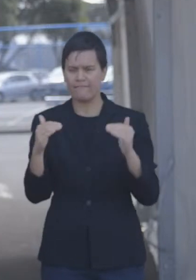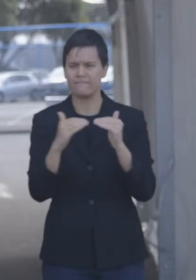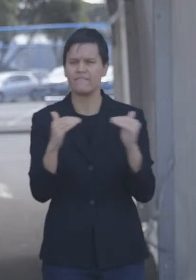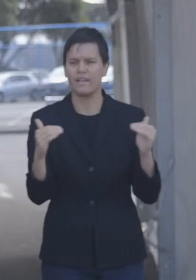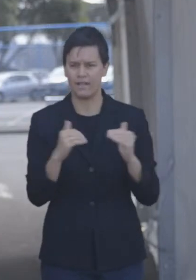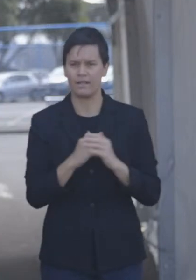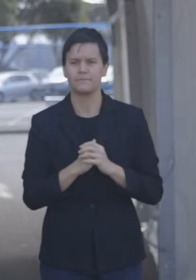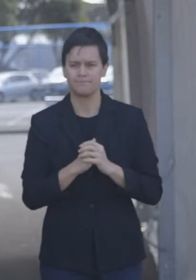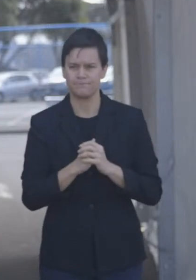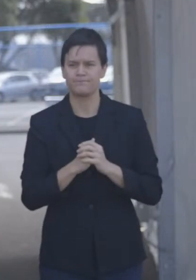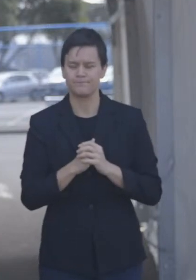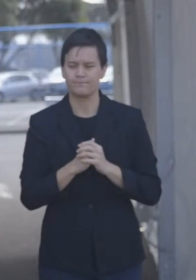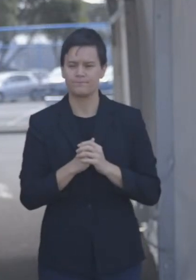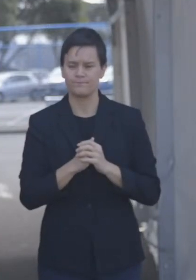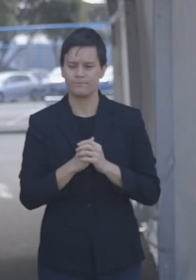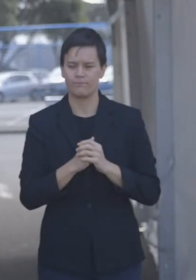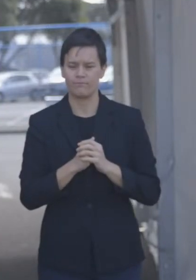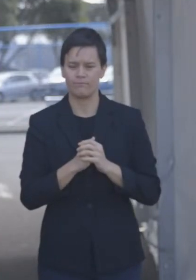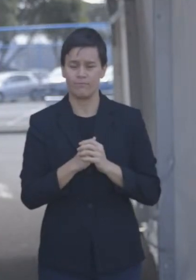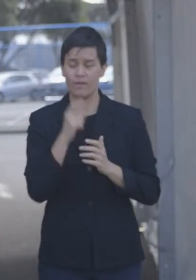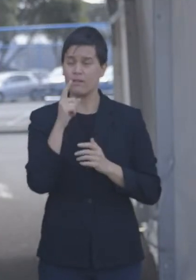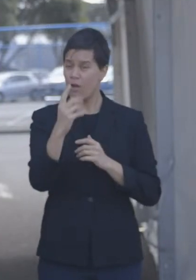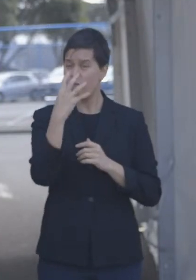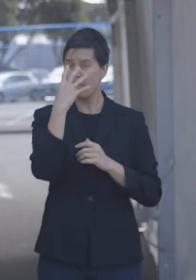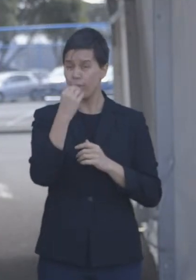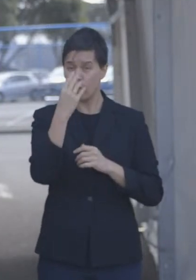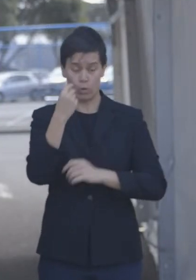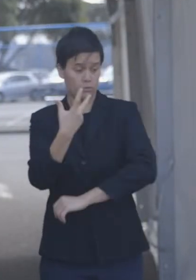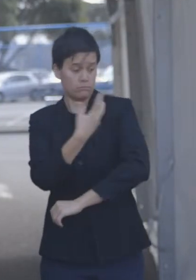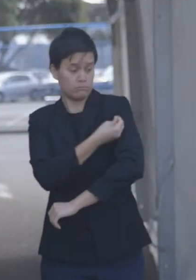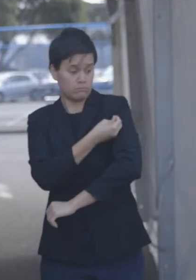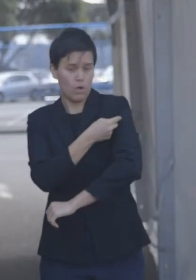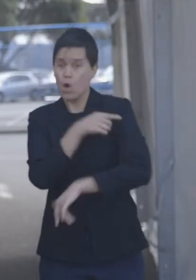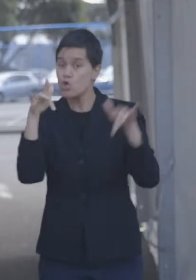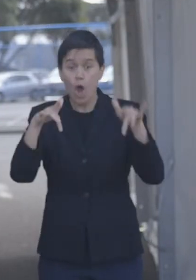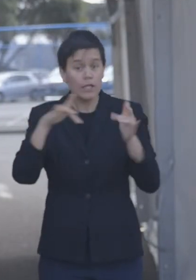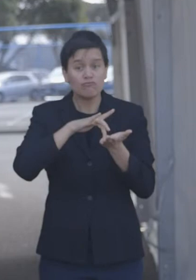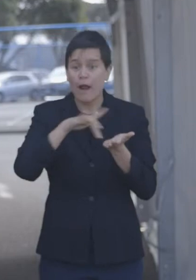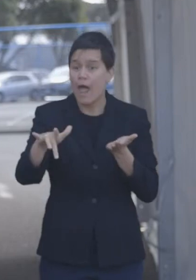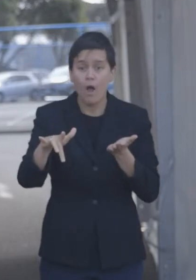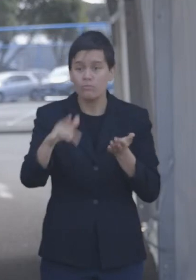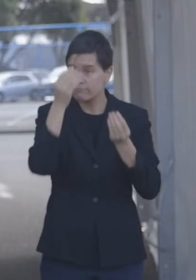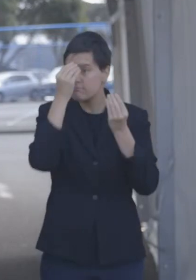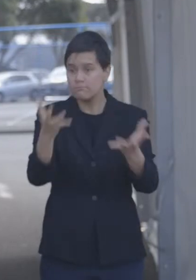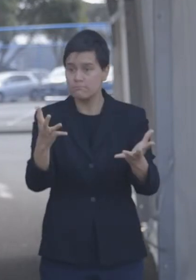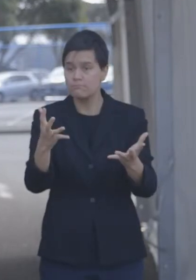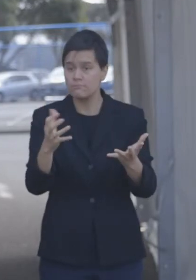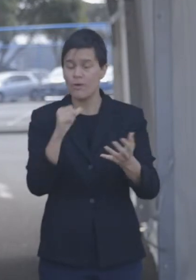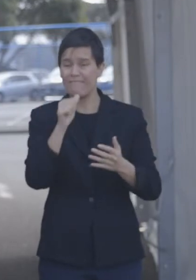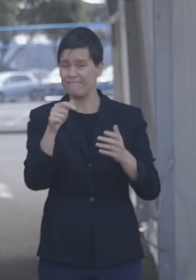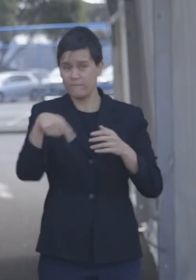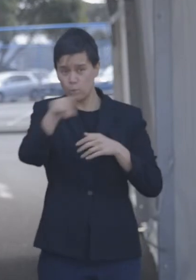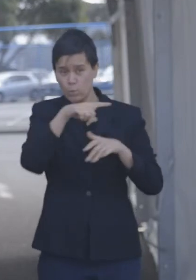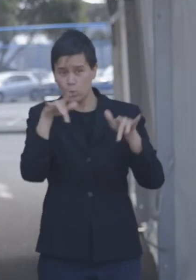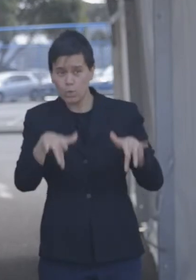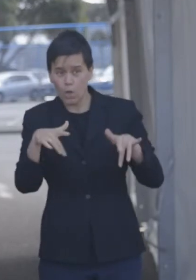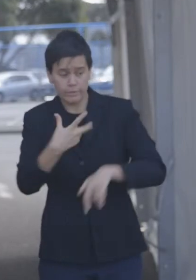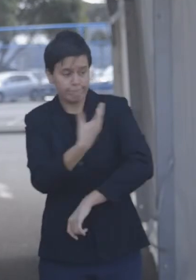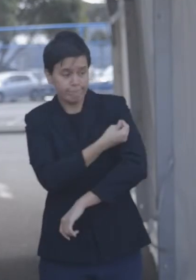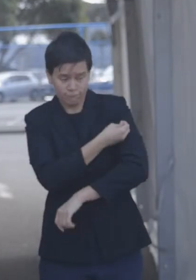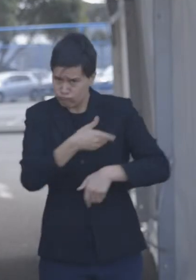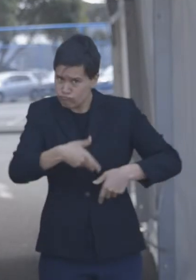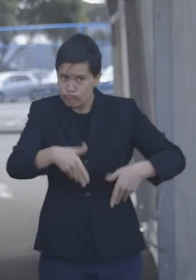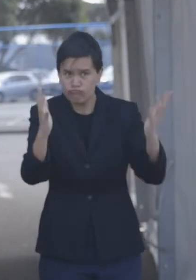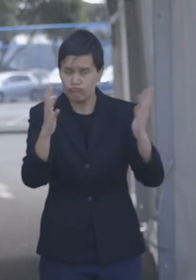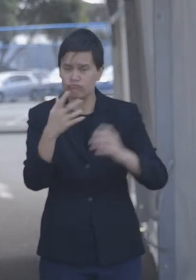level. And I should say we still do have vaccine available in the country, and there is still great merit in people who haven't been vaccinated in